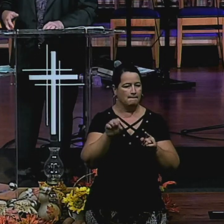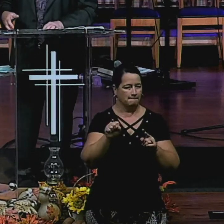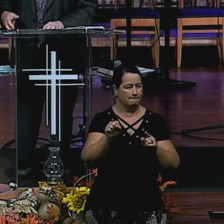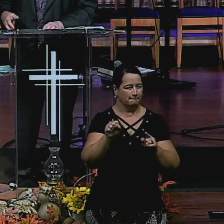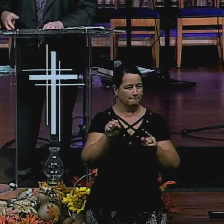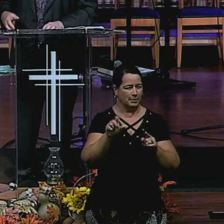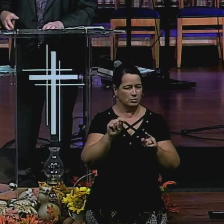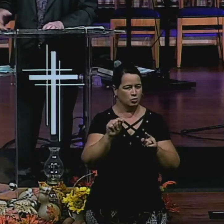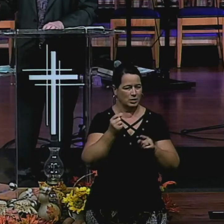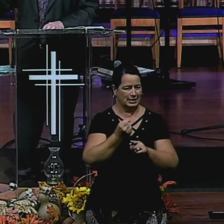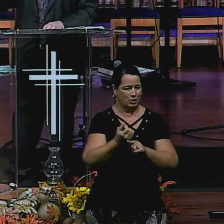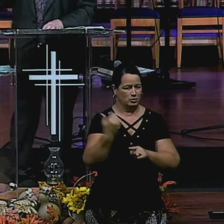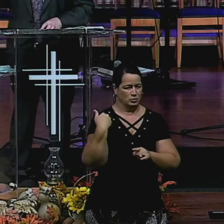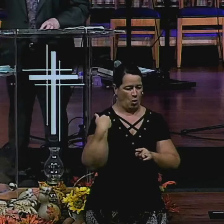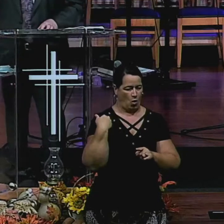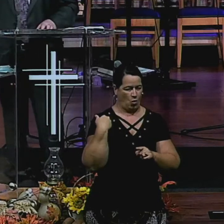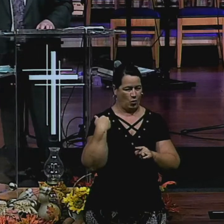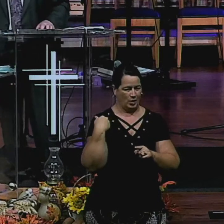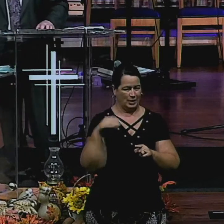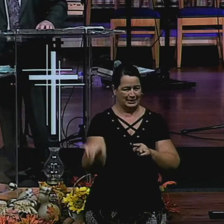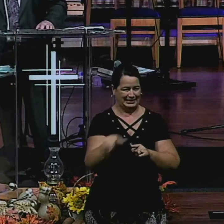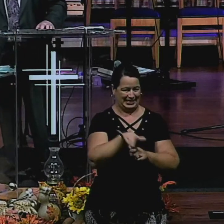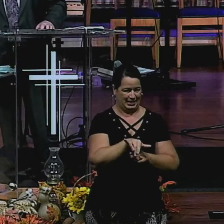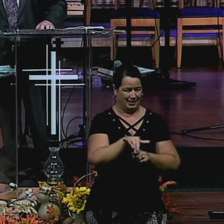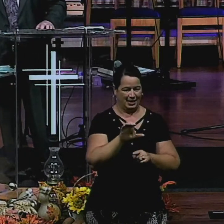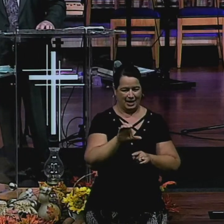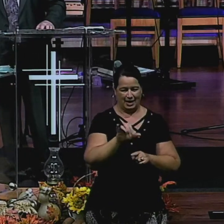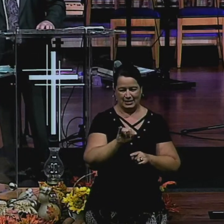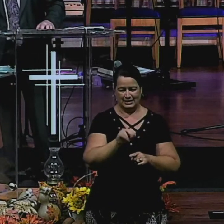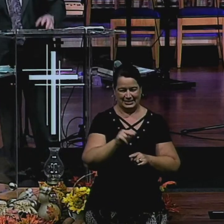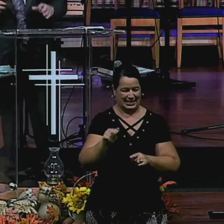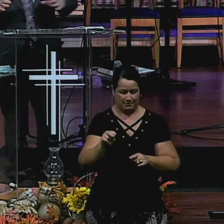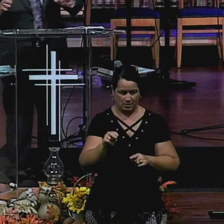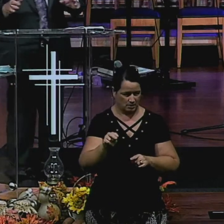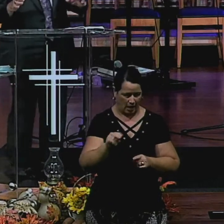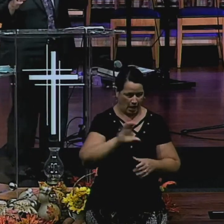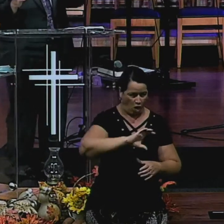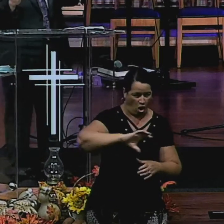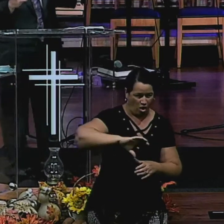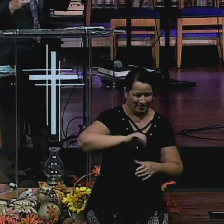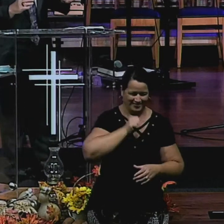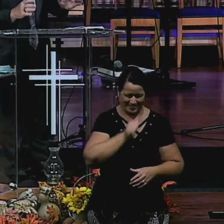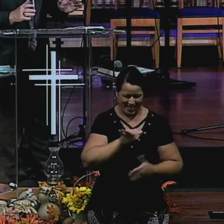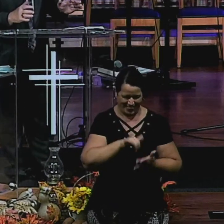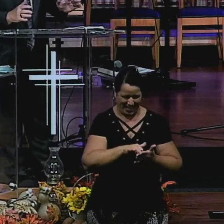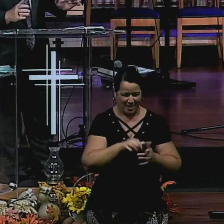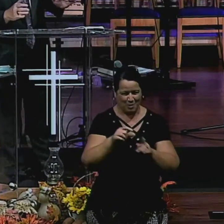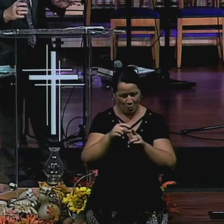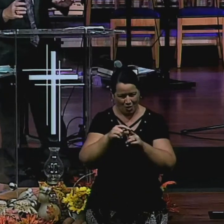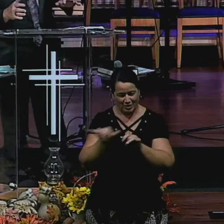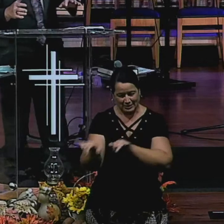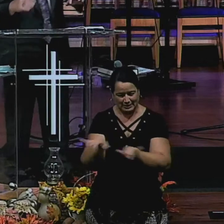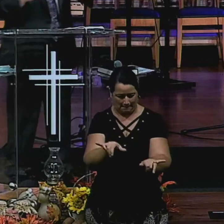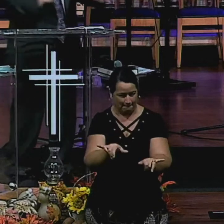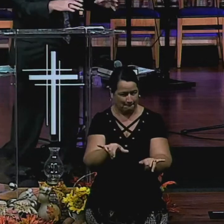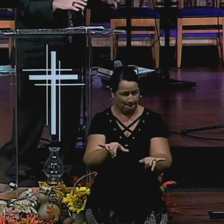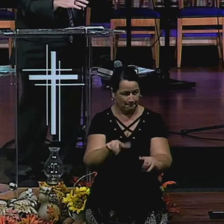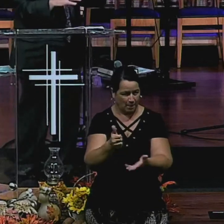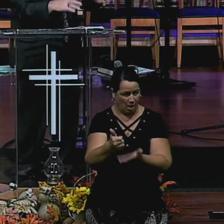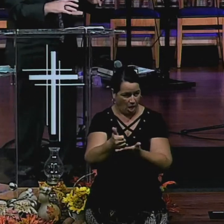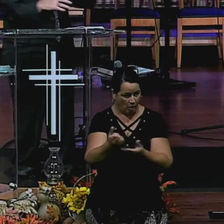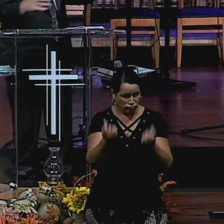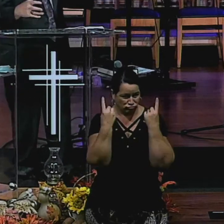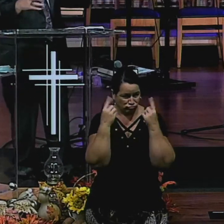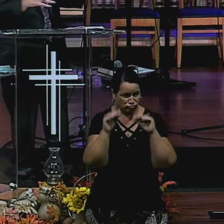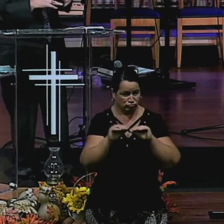ago. And synonyms are not stuff that you put on toast. Synonyms. They are words that can help us